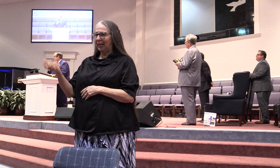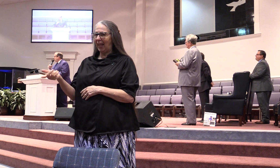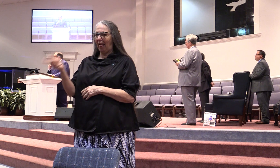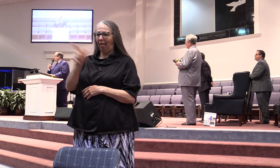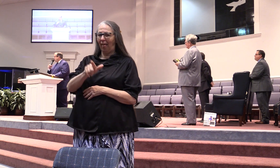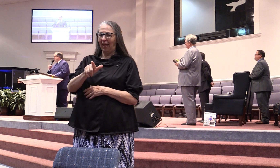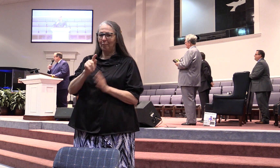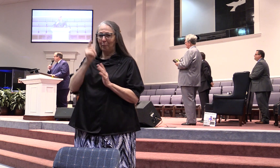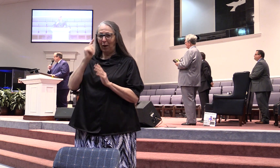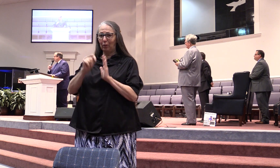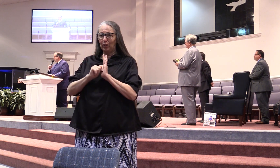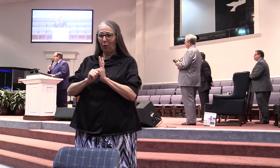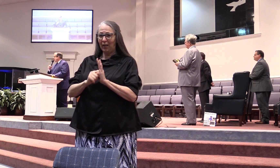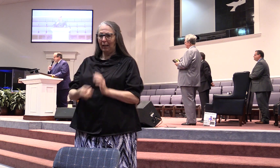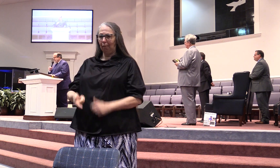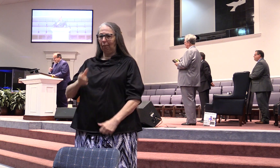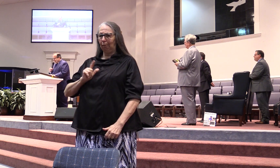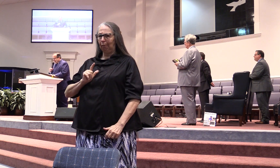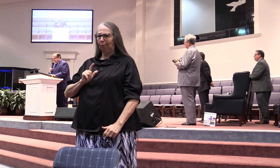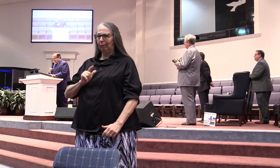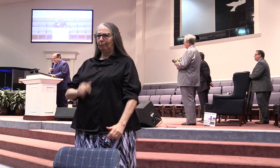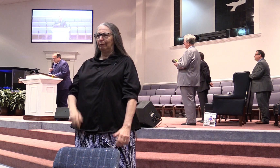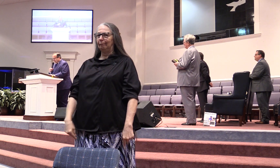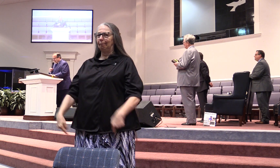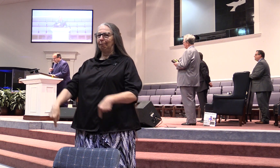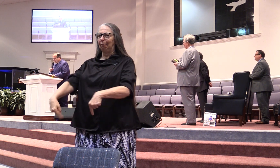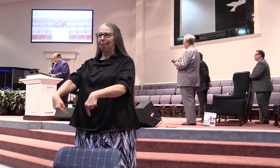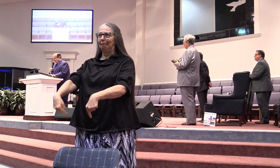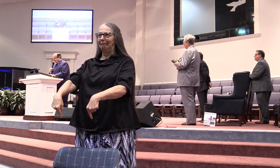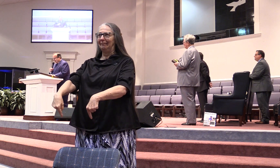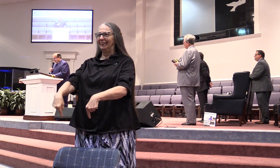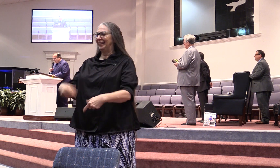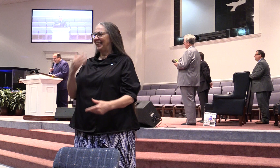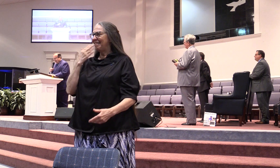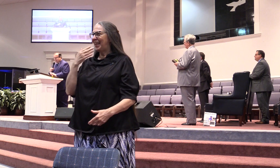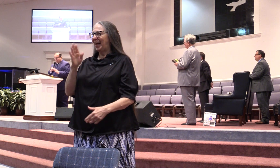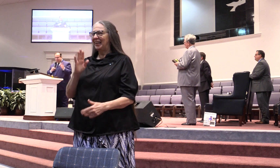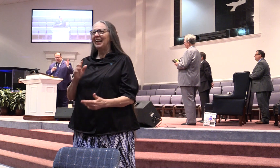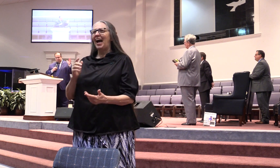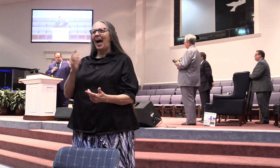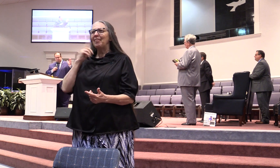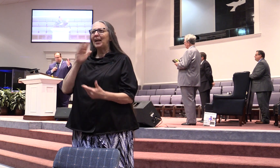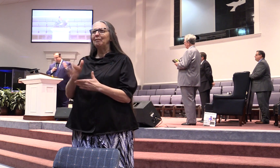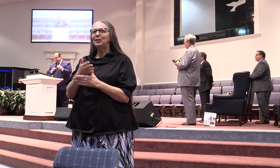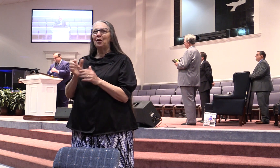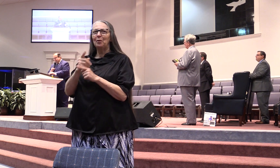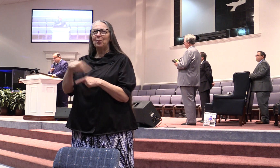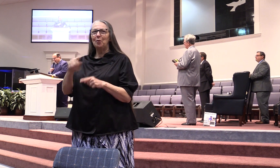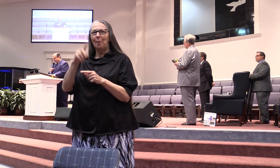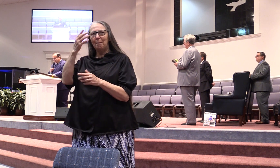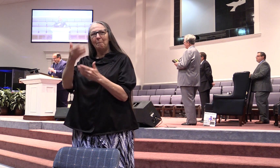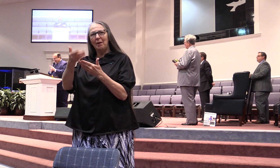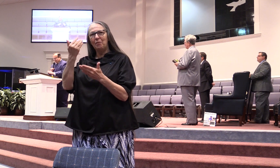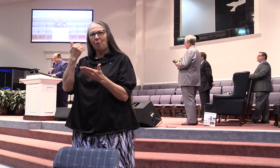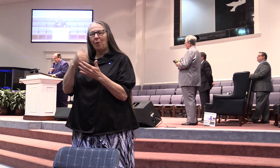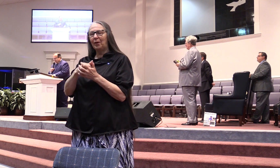And also in recent years. And I'm so thankful for that. I think I've shared this, Bishop, with you